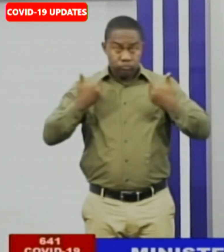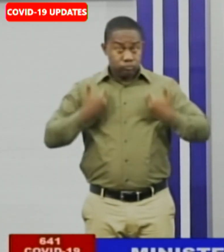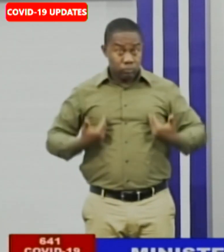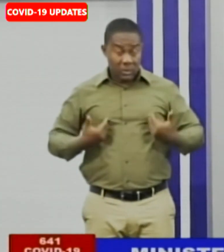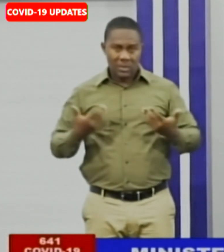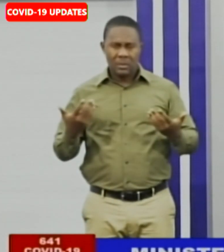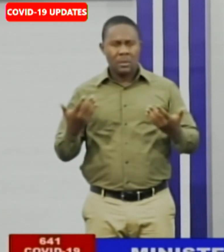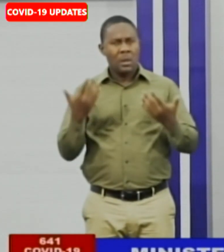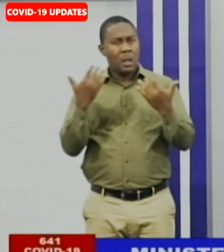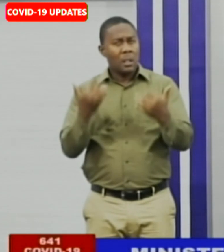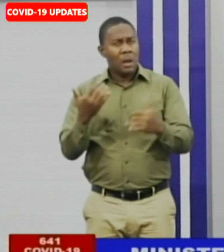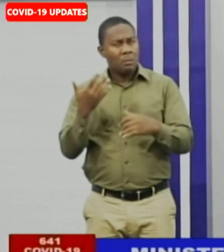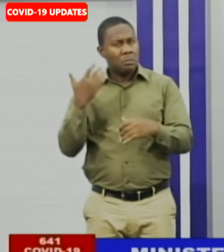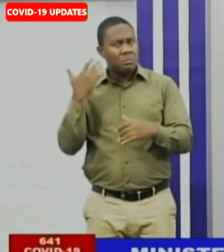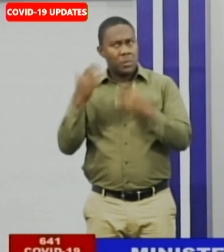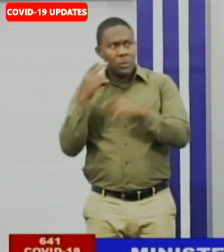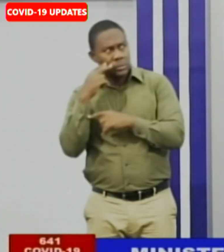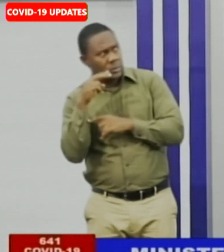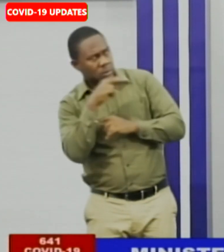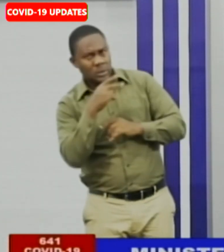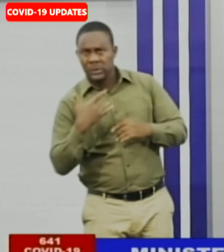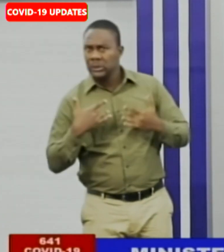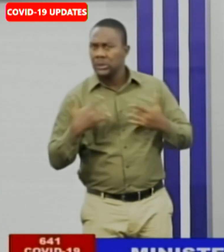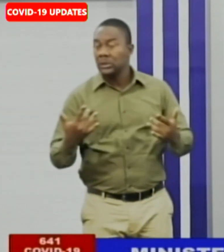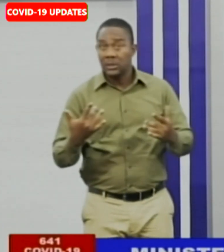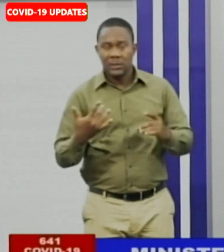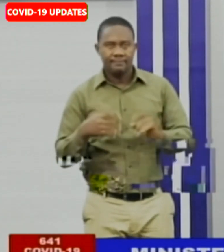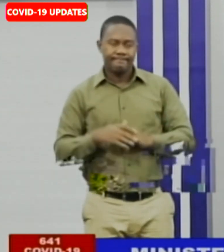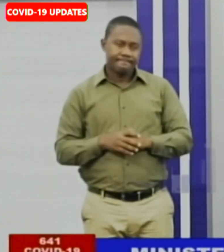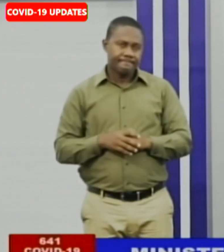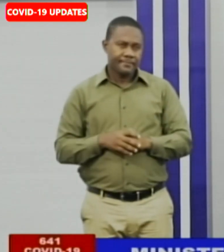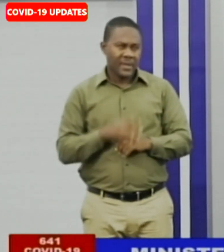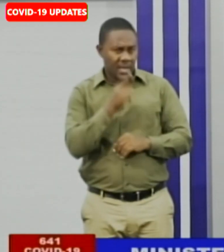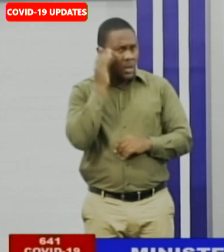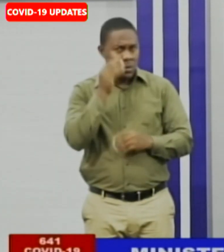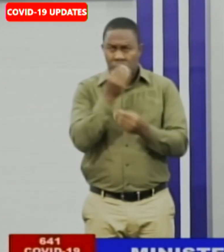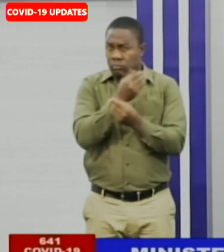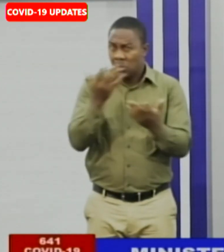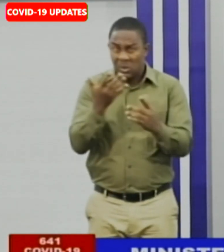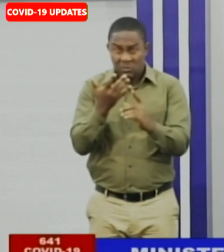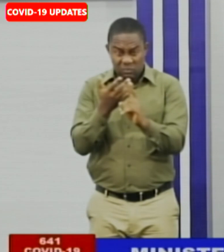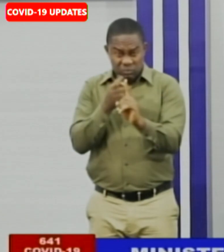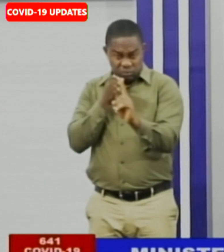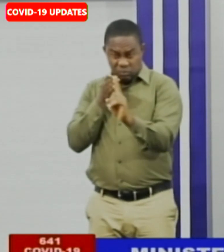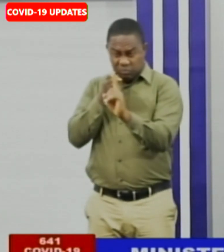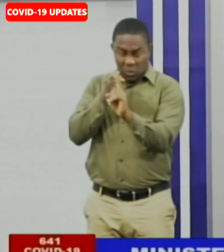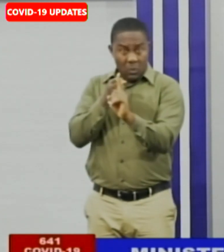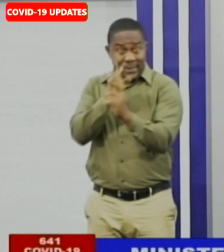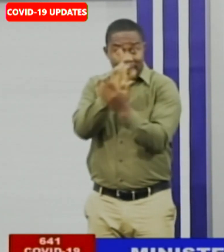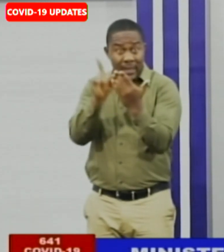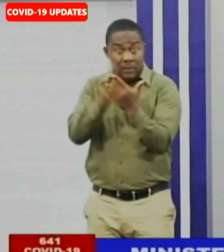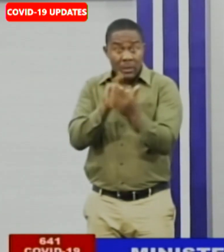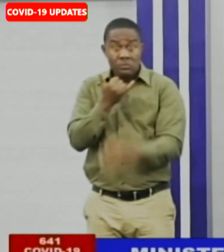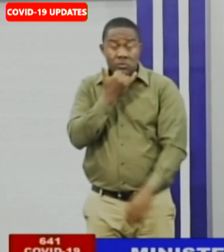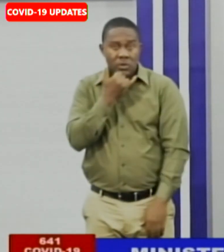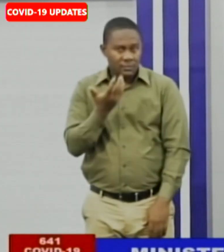with the subject of stigma, briefly, he will speak to us and make a call out to the country. He will also speak about why it is important for you